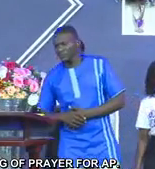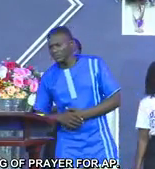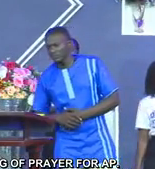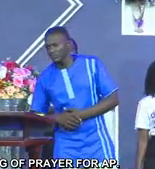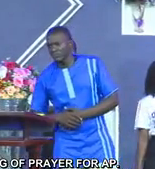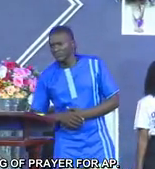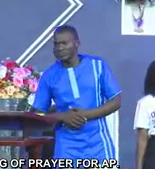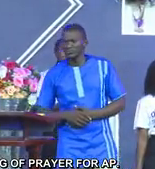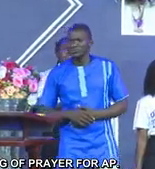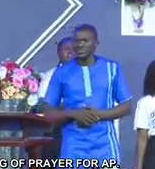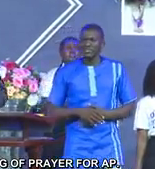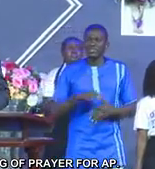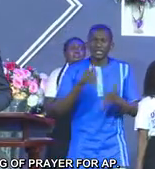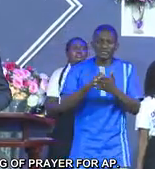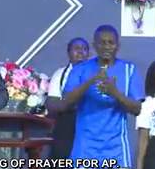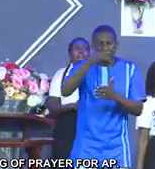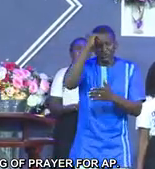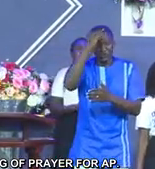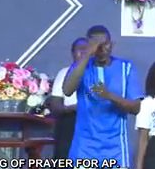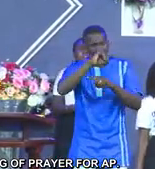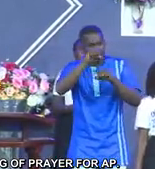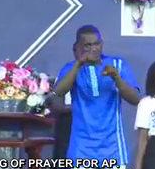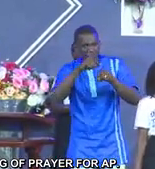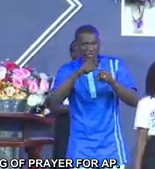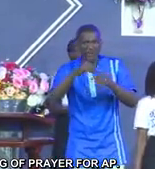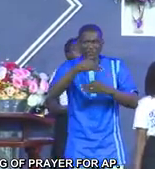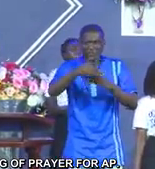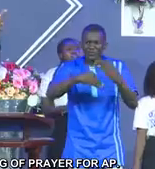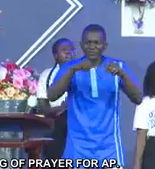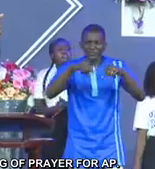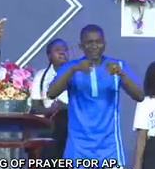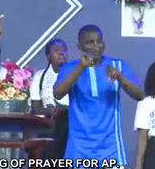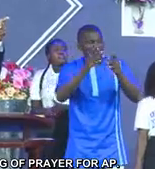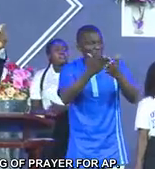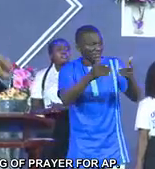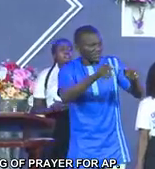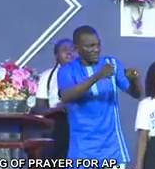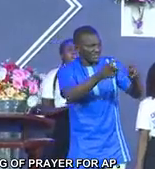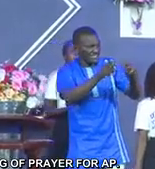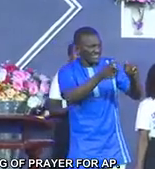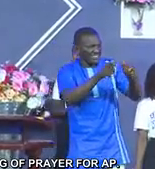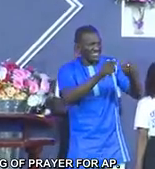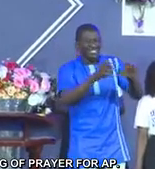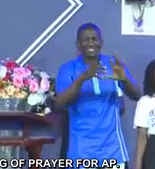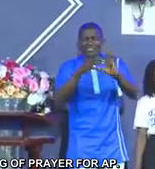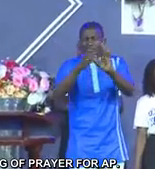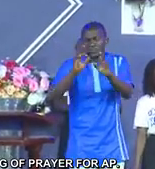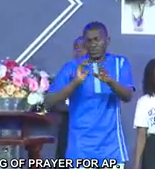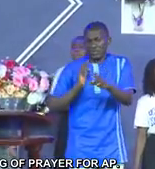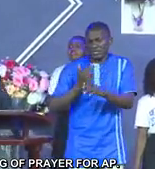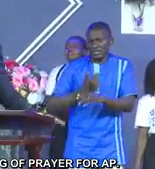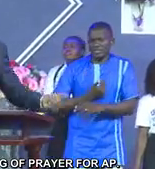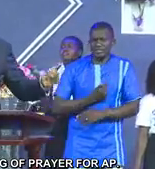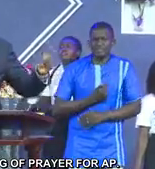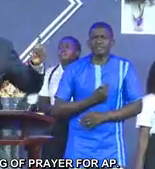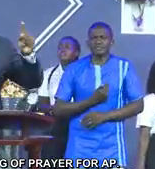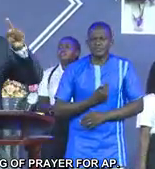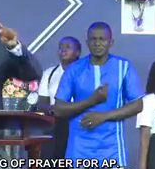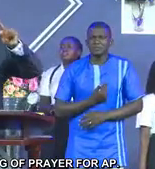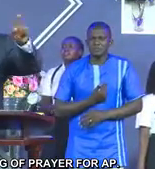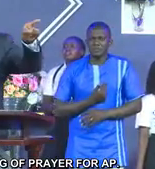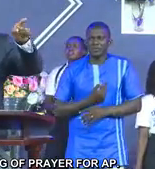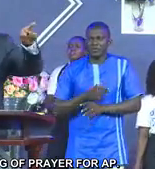That is the reason for our gathering. Naba tulira ku radio mtegateko. Those listening into the radio, join us.